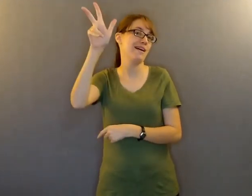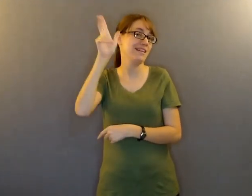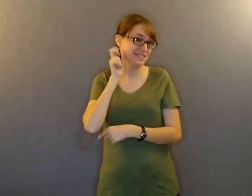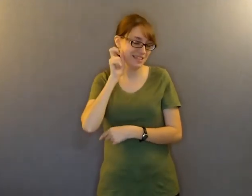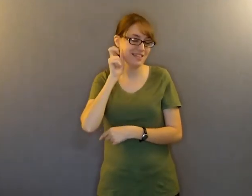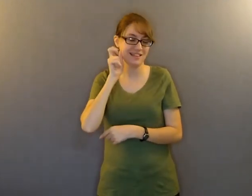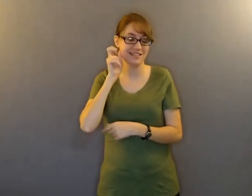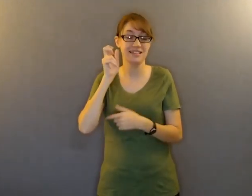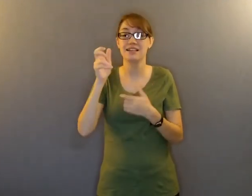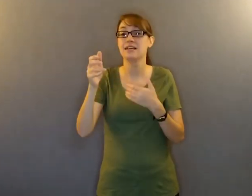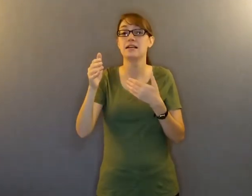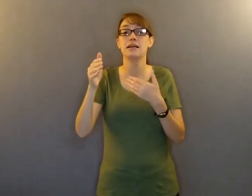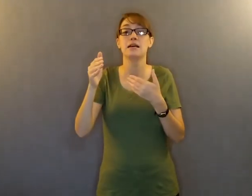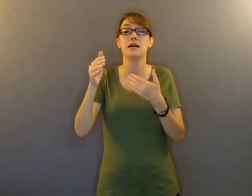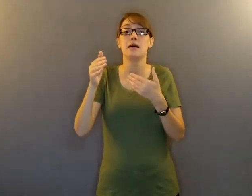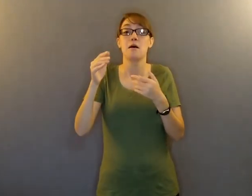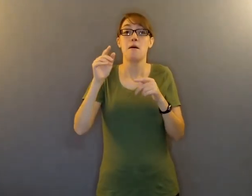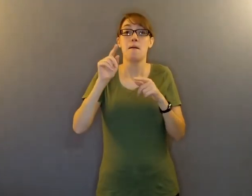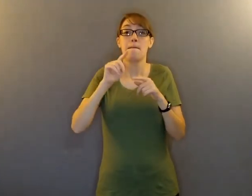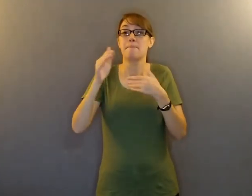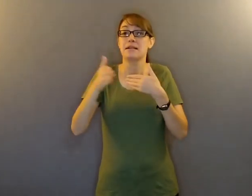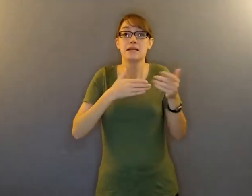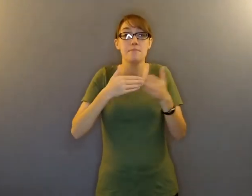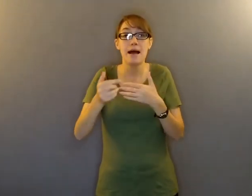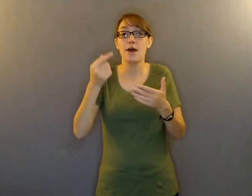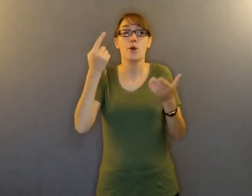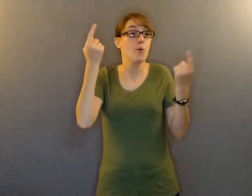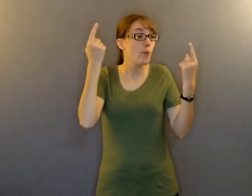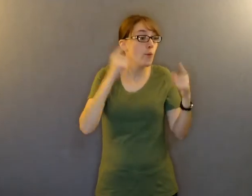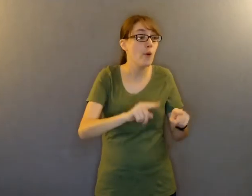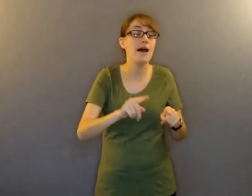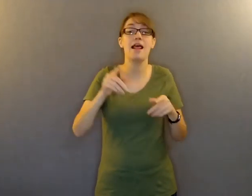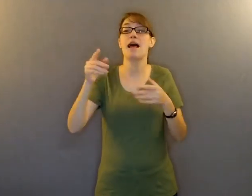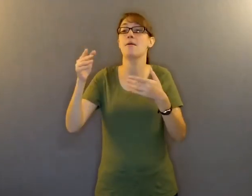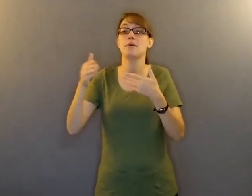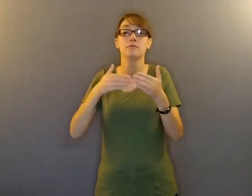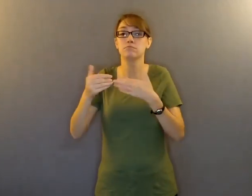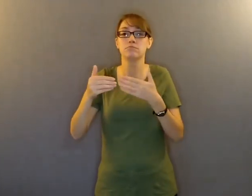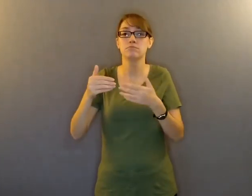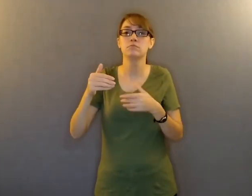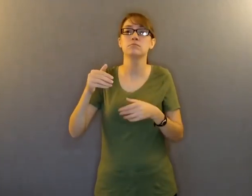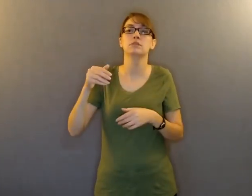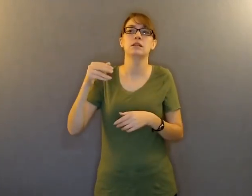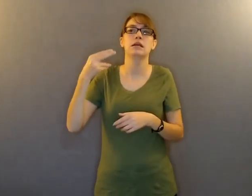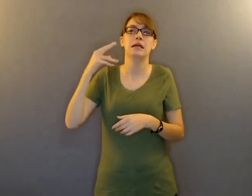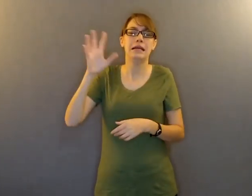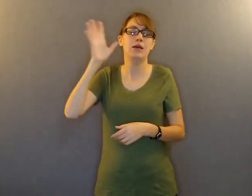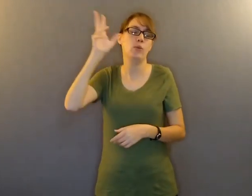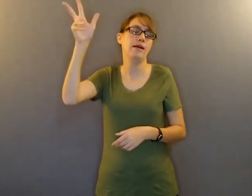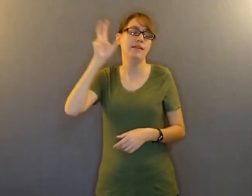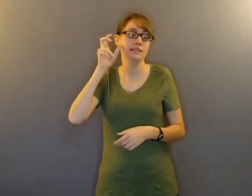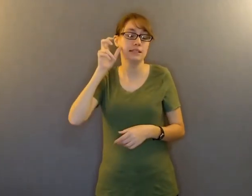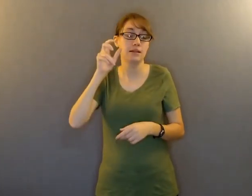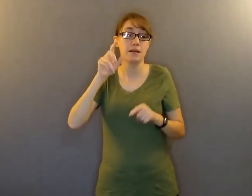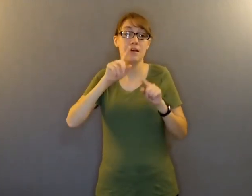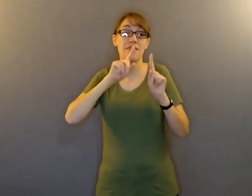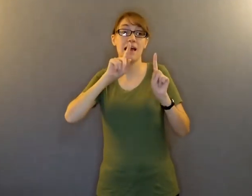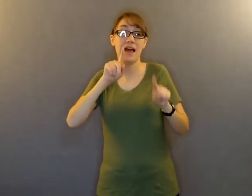God, He always hears us. And it doesn't matter what's happening, He's gonna